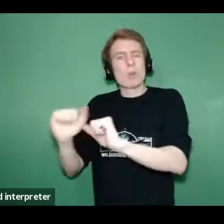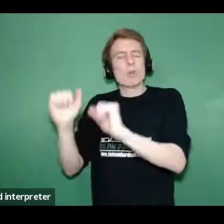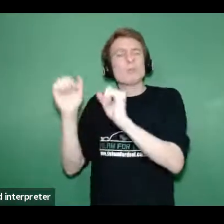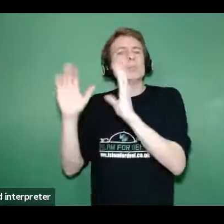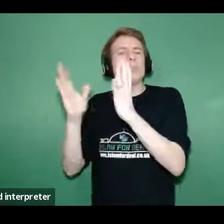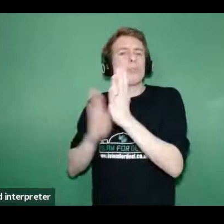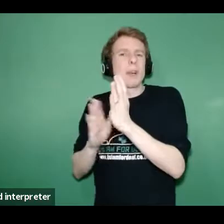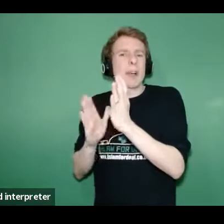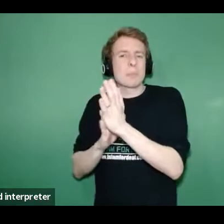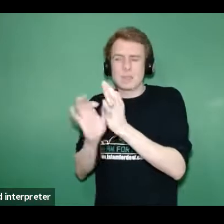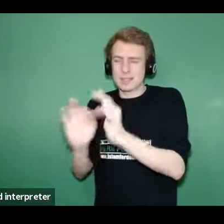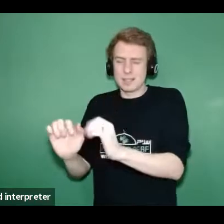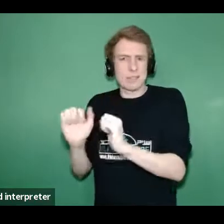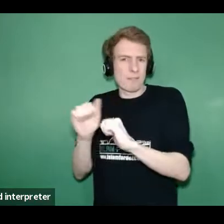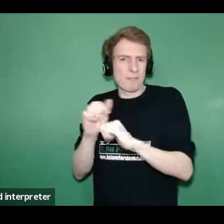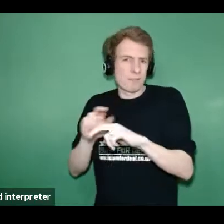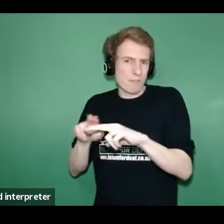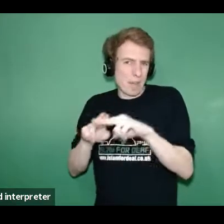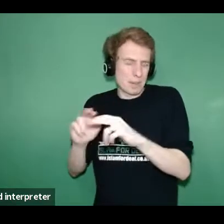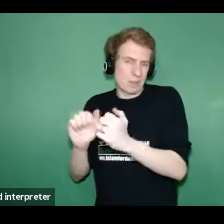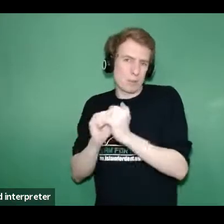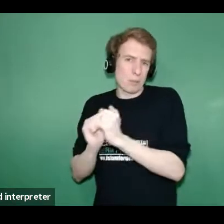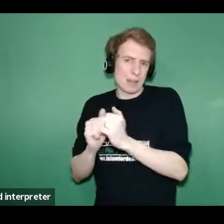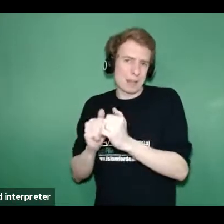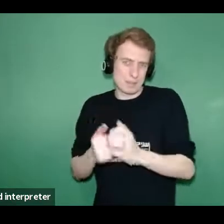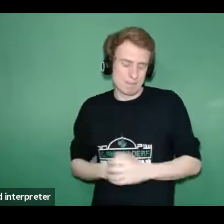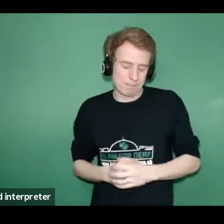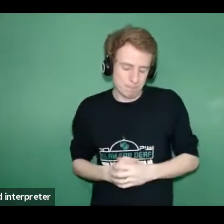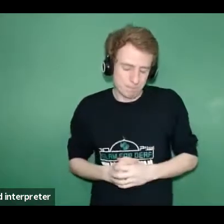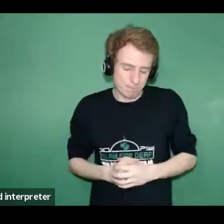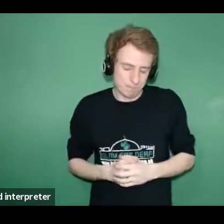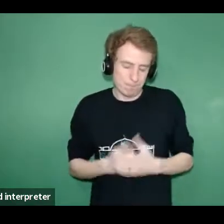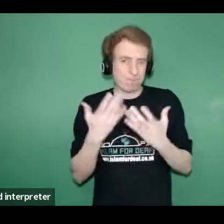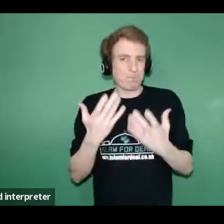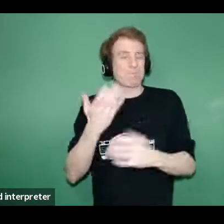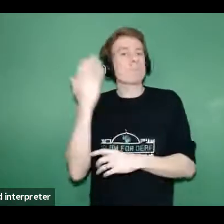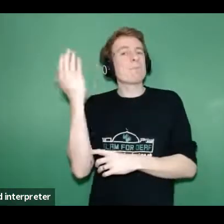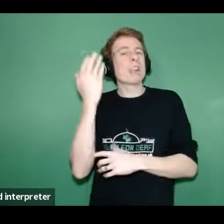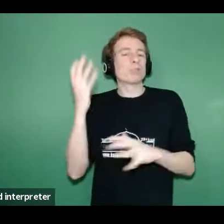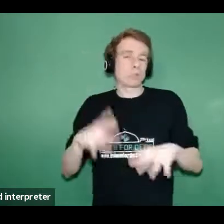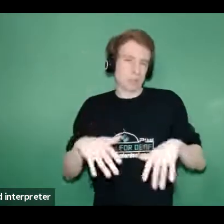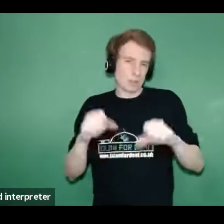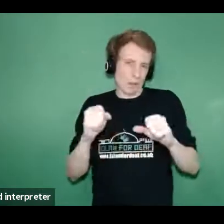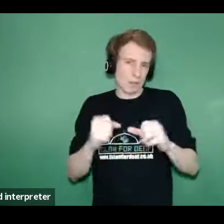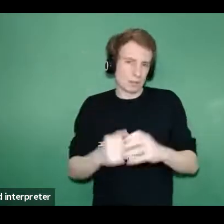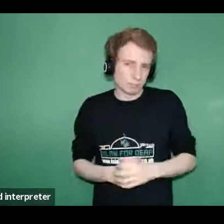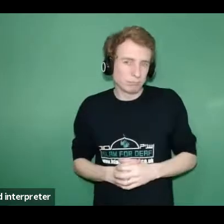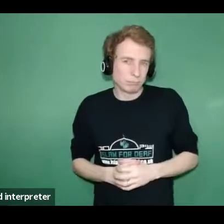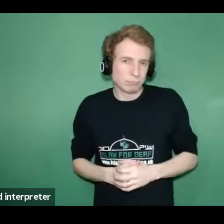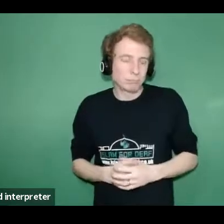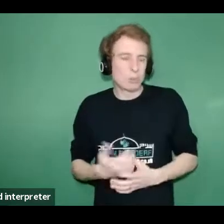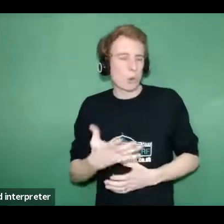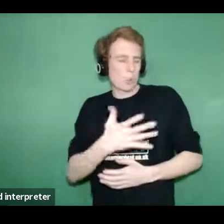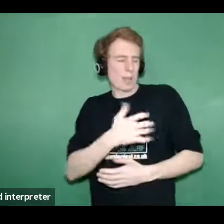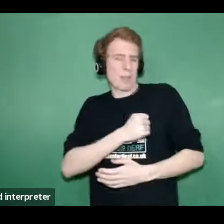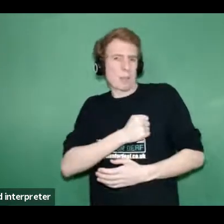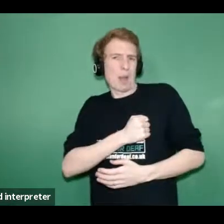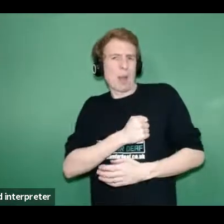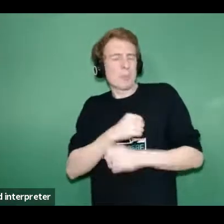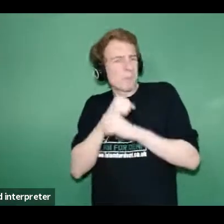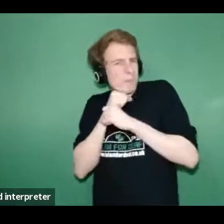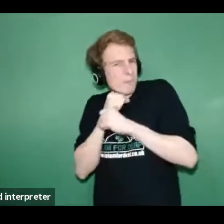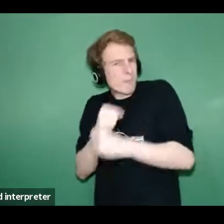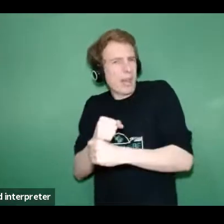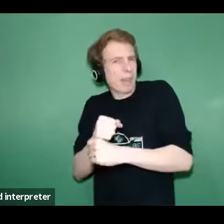proceed, having Iman, having faith, or faith is the motivational factor or the motor that drives